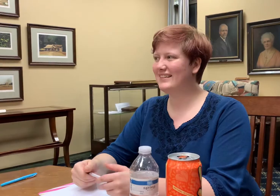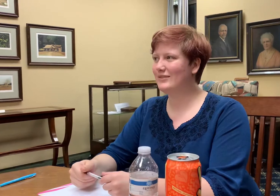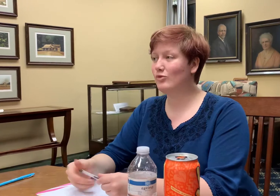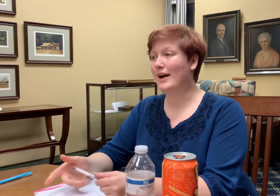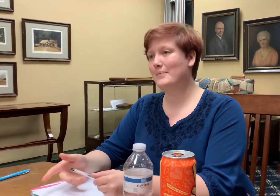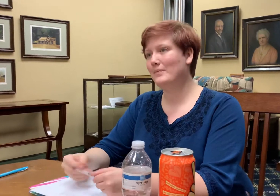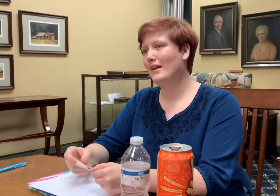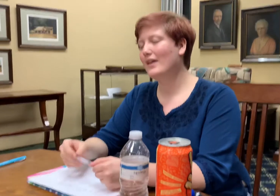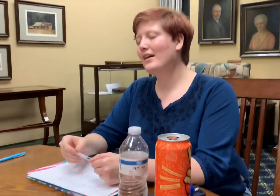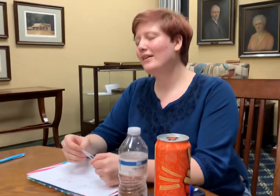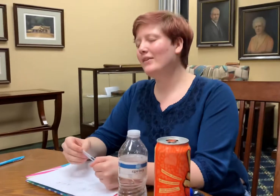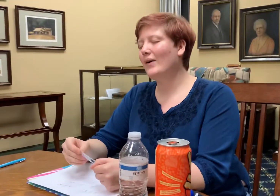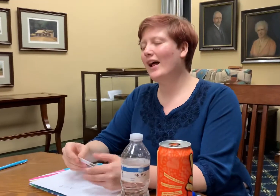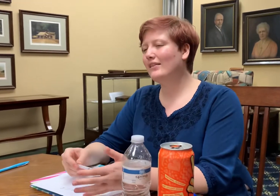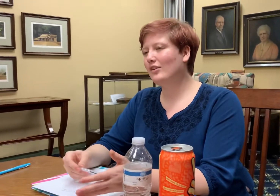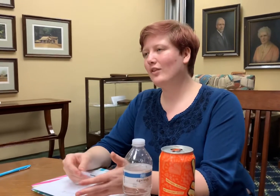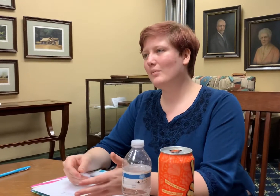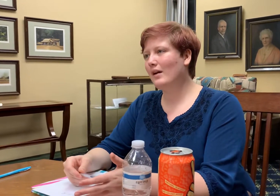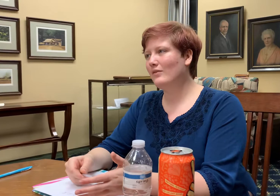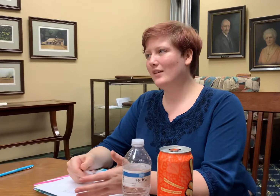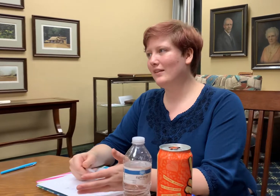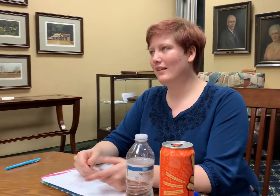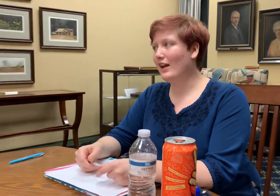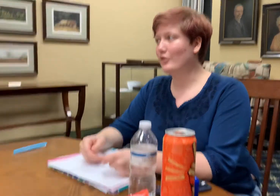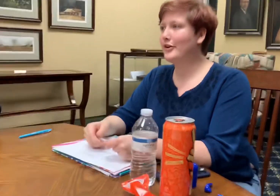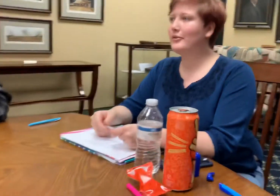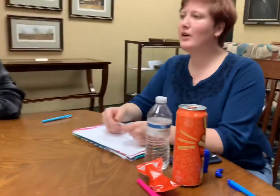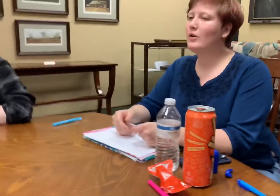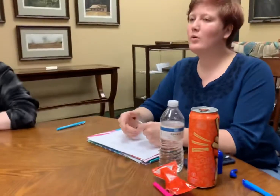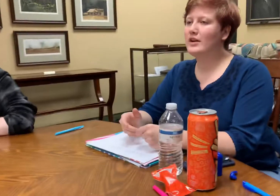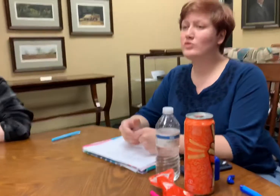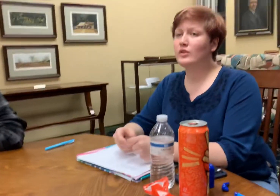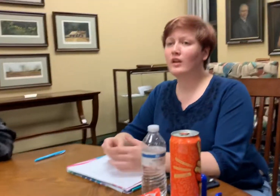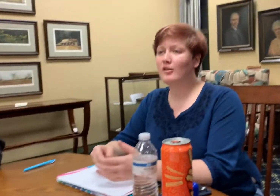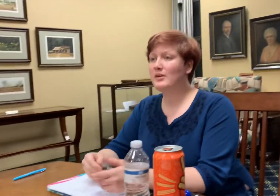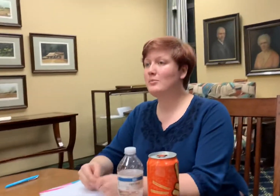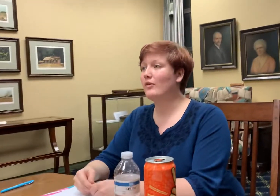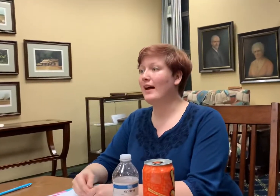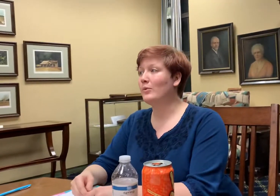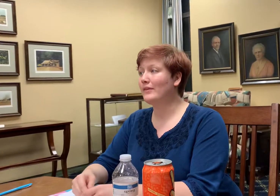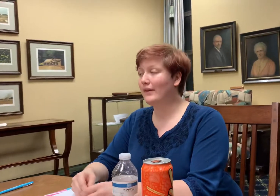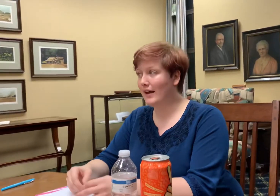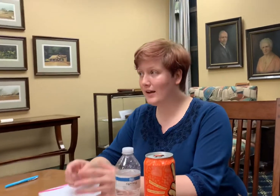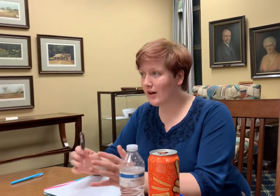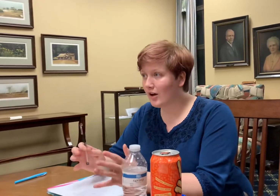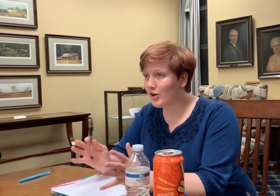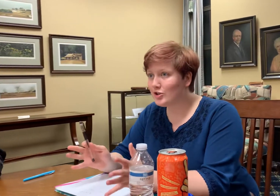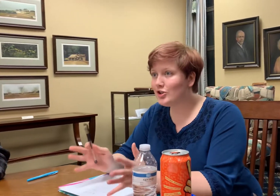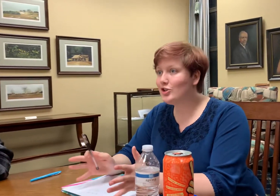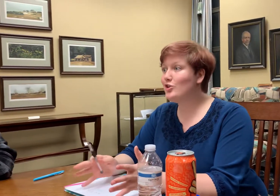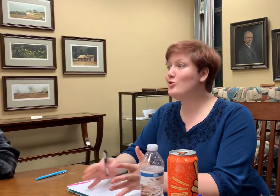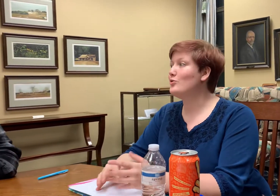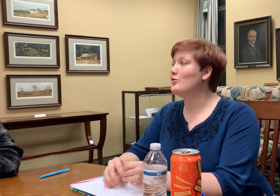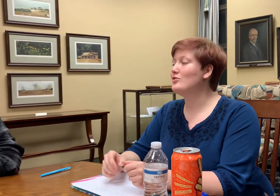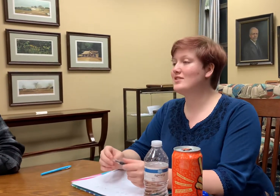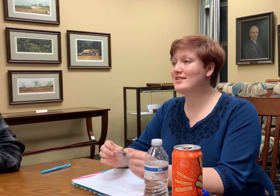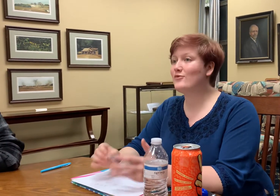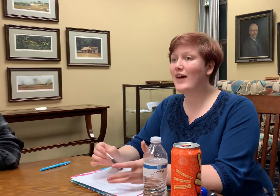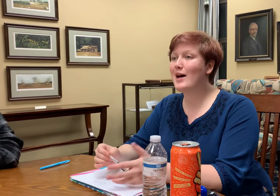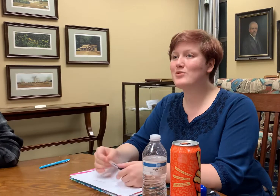Right. So Alexander Graham Bell invented the telephone, which for a lot of people that was like huge. This is